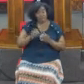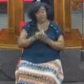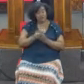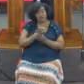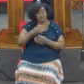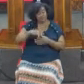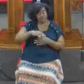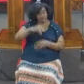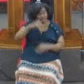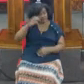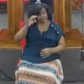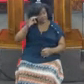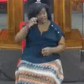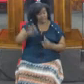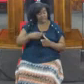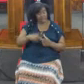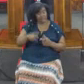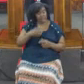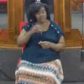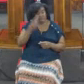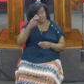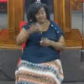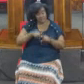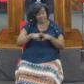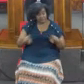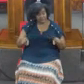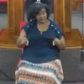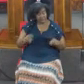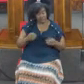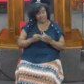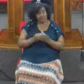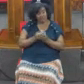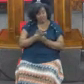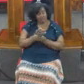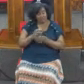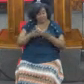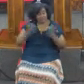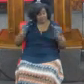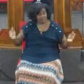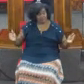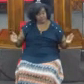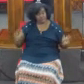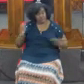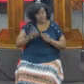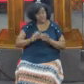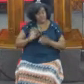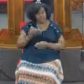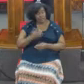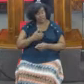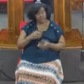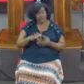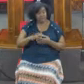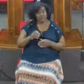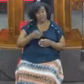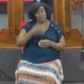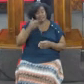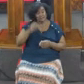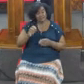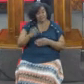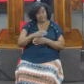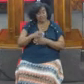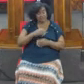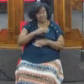and go spiritually, then you'll see this place begin to grow numerically. Soul winning is the chief business of